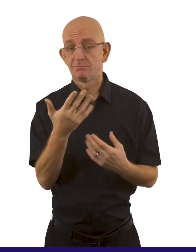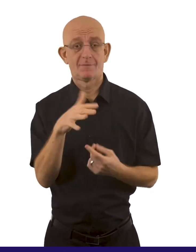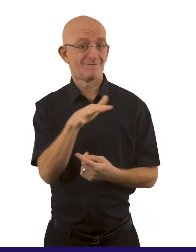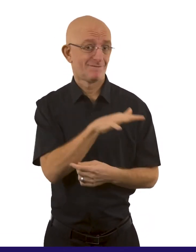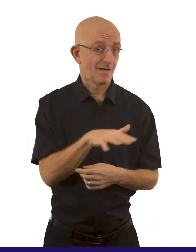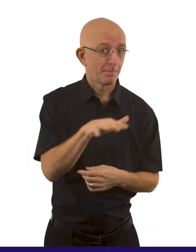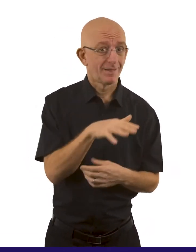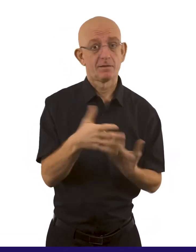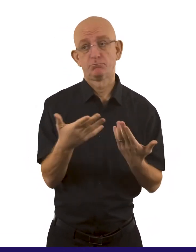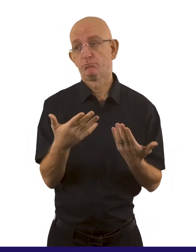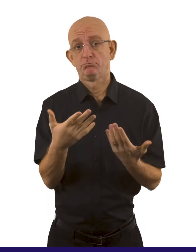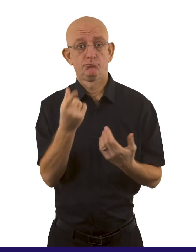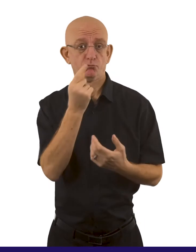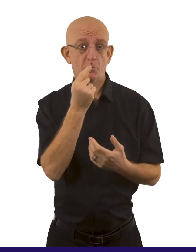This could include family and friends.